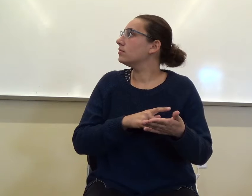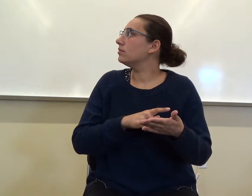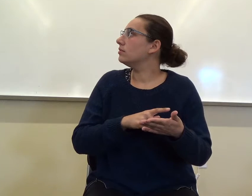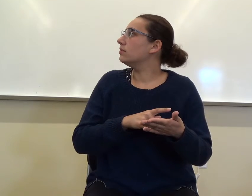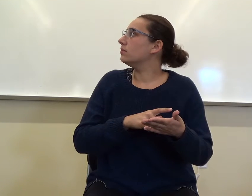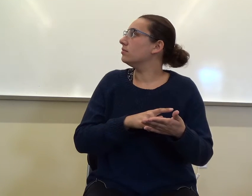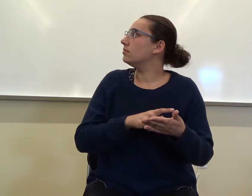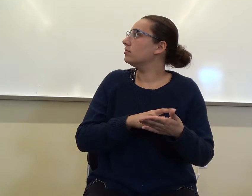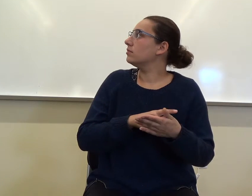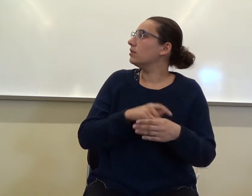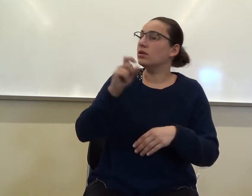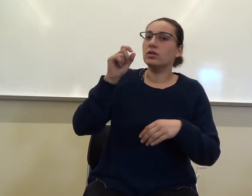okay, plus a tax.